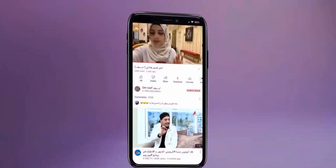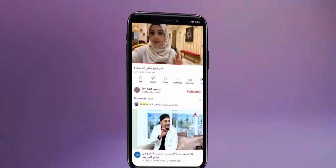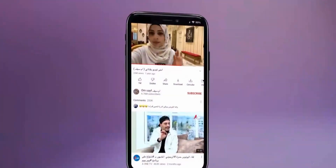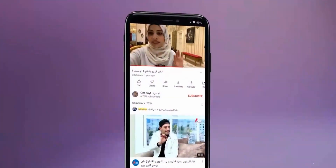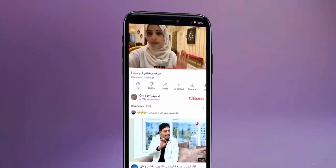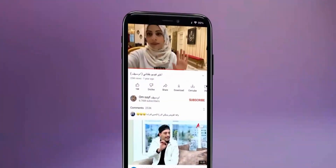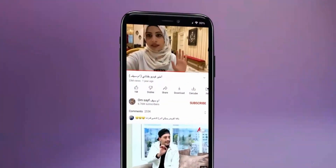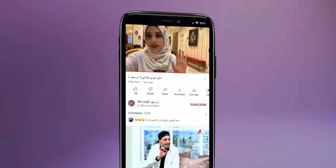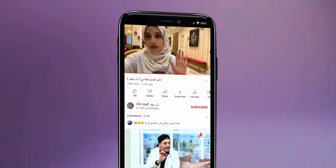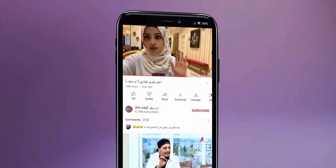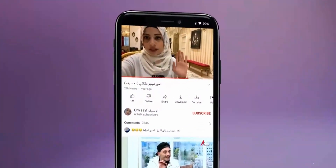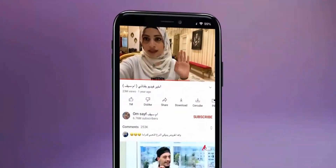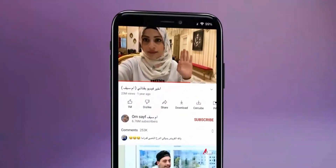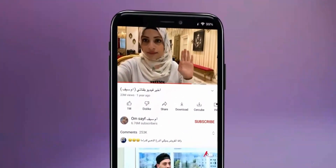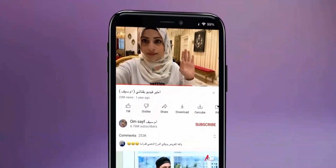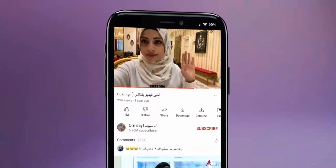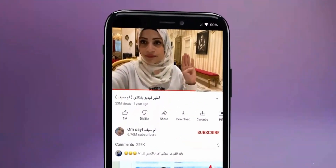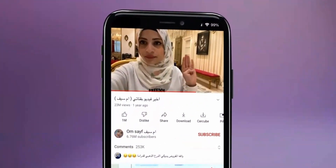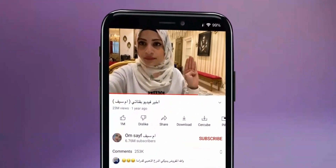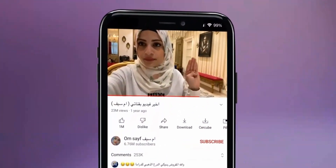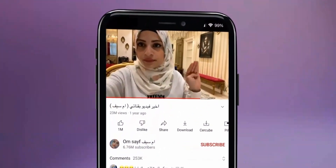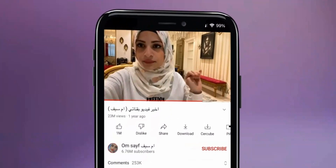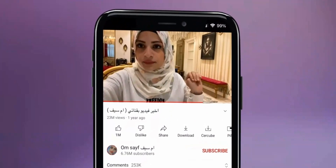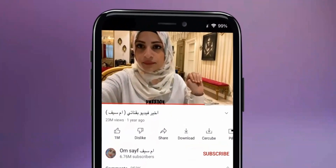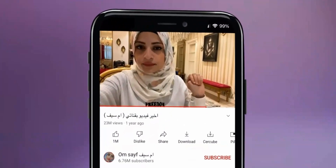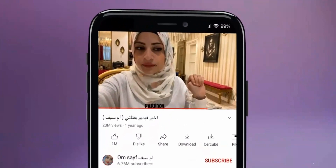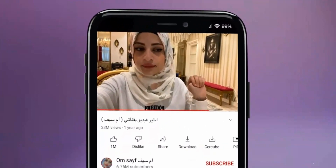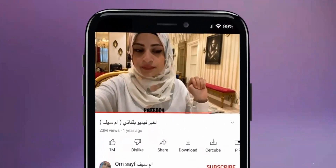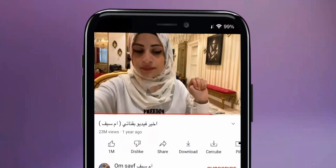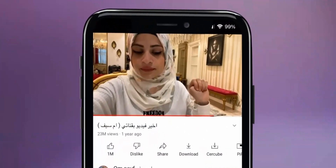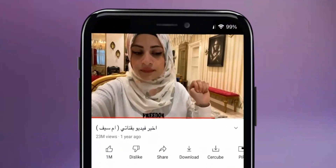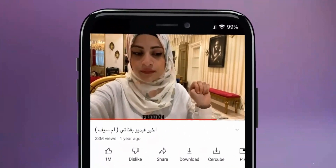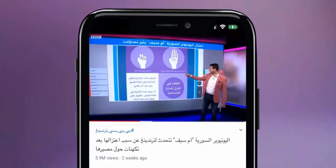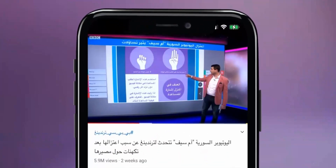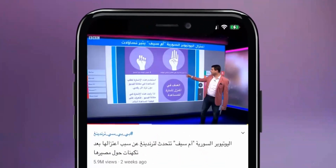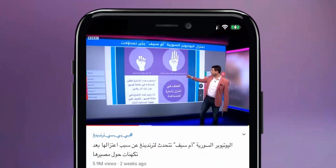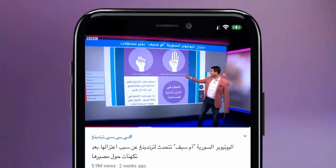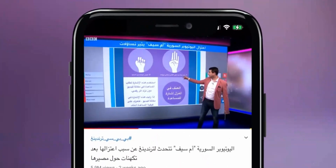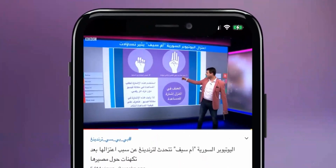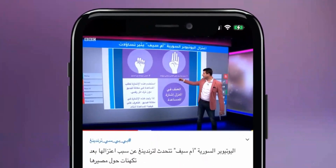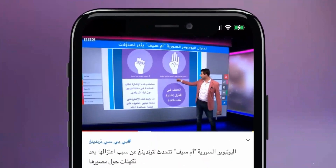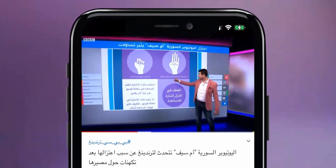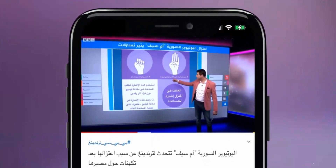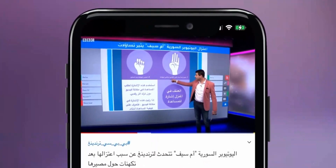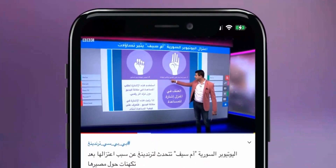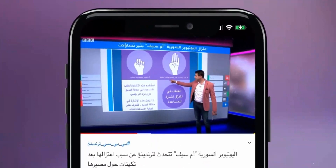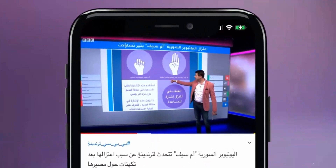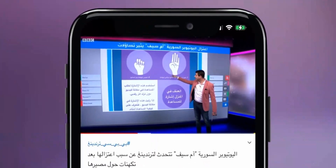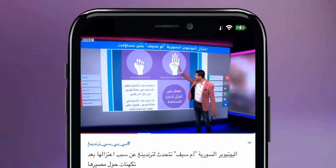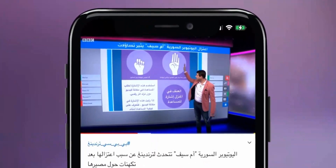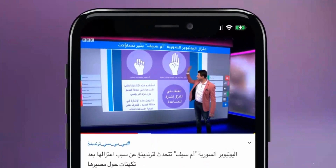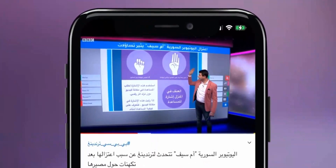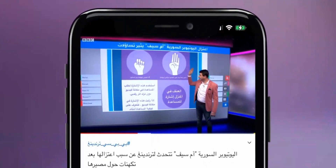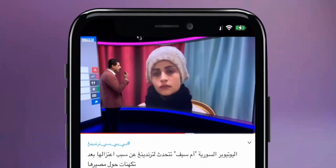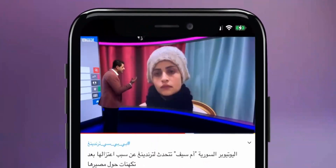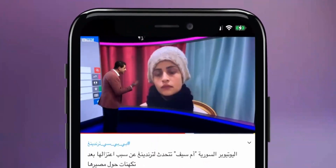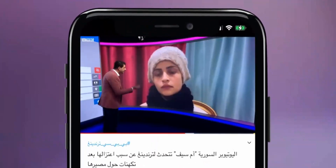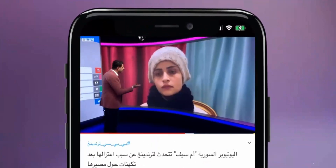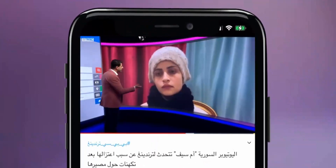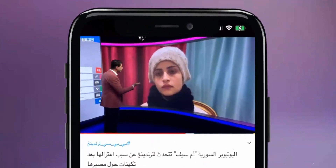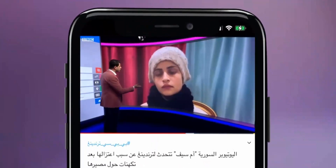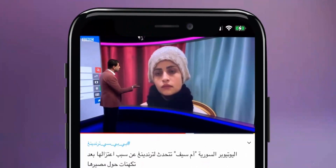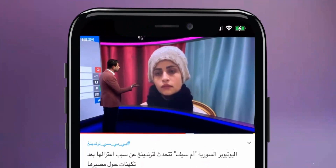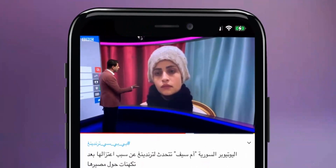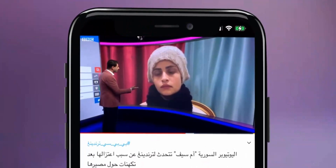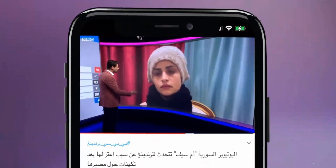seek out help. Syrian YouTuber Om Saif used the hand signal on her channel, triggering her subscribers to alert the